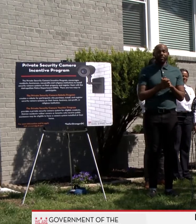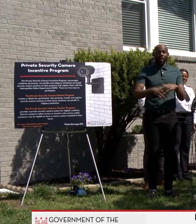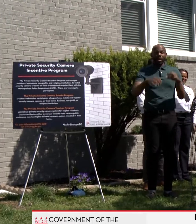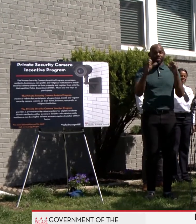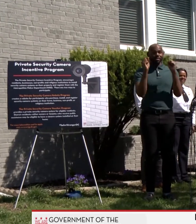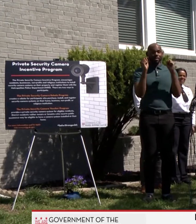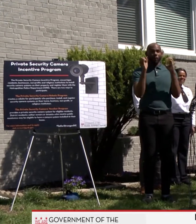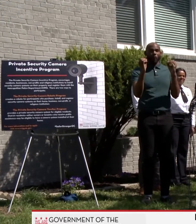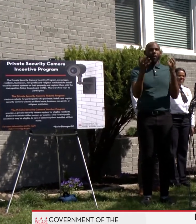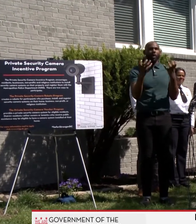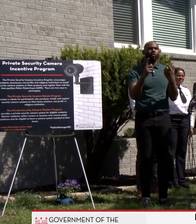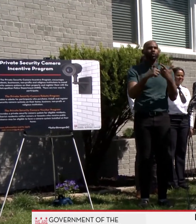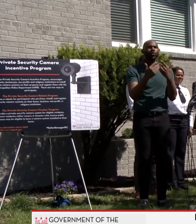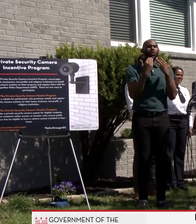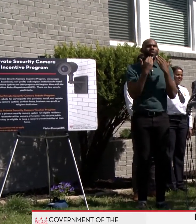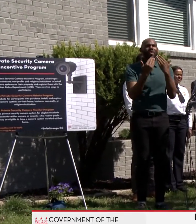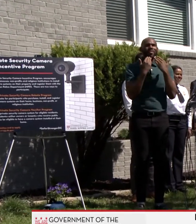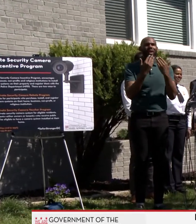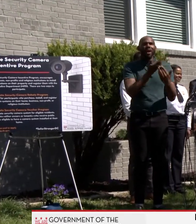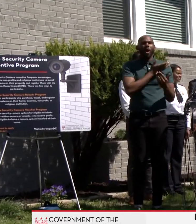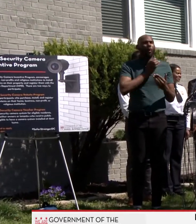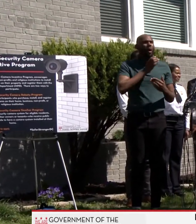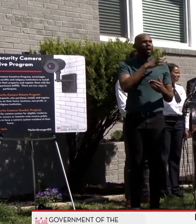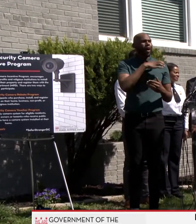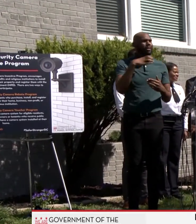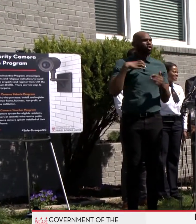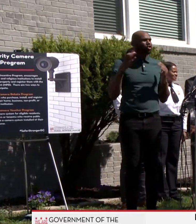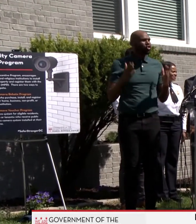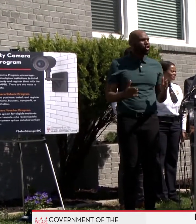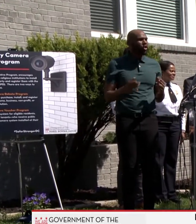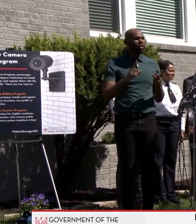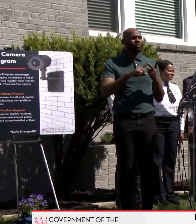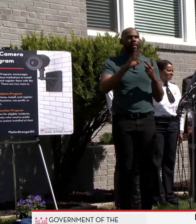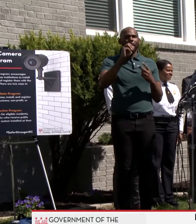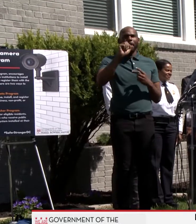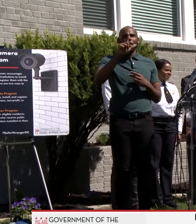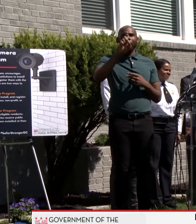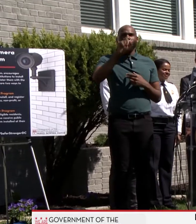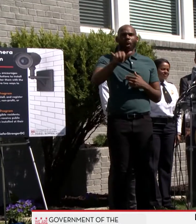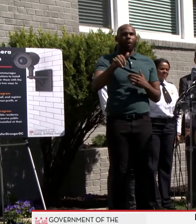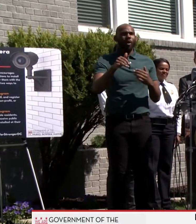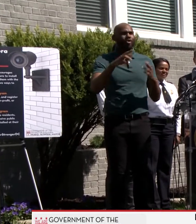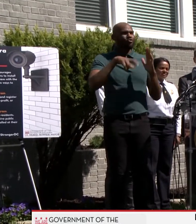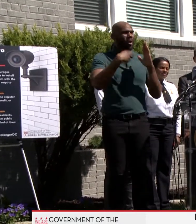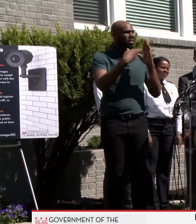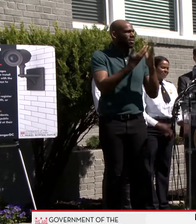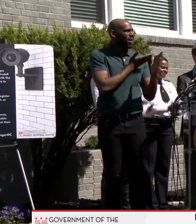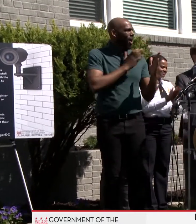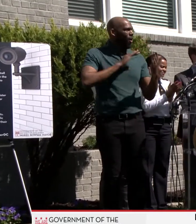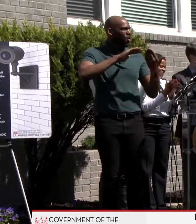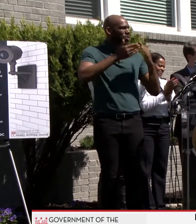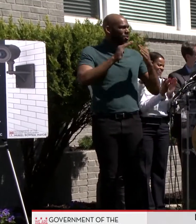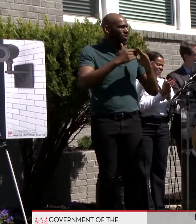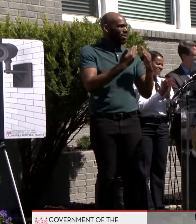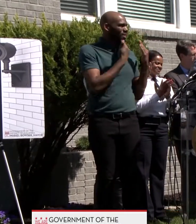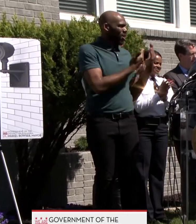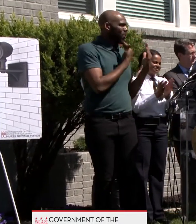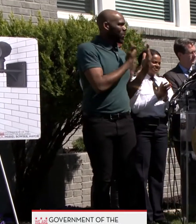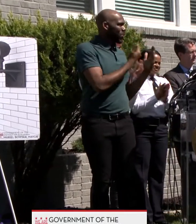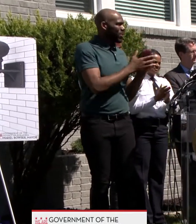So, I want to thank, too, our commissioner and Ms. Malloy for being here representing our community. Let's give them a big hand.